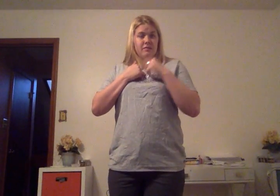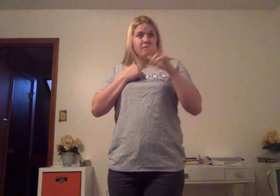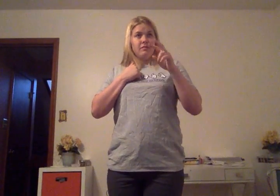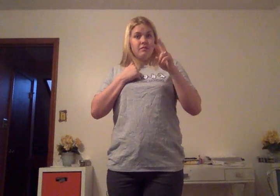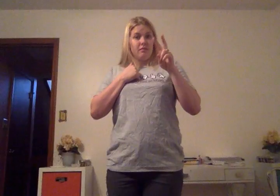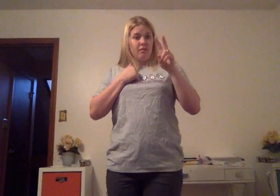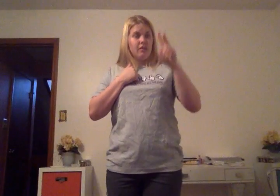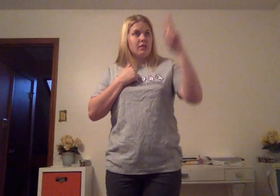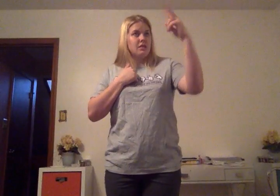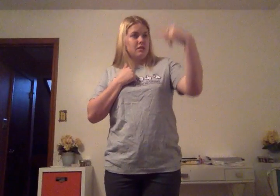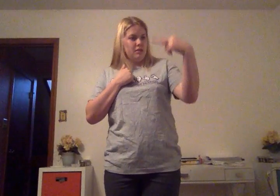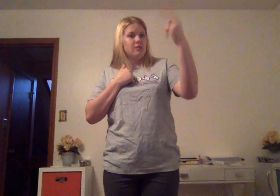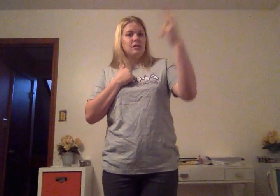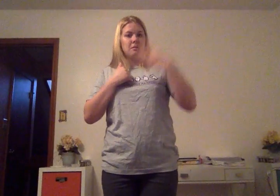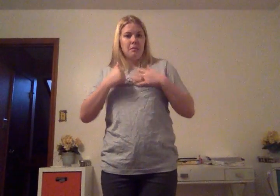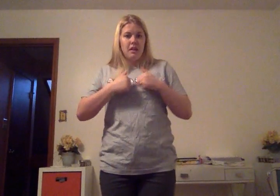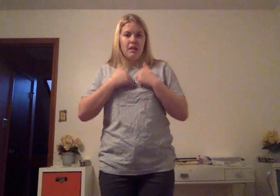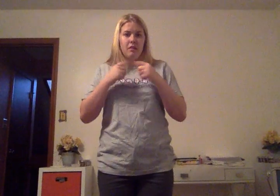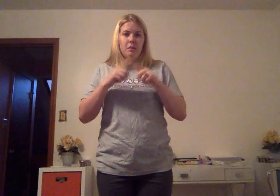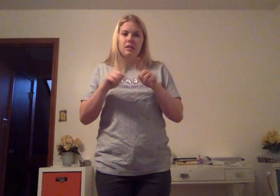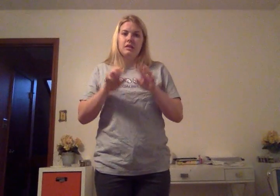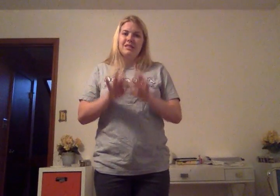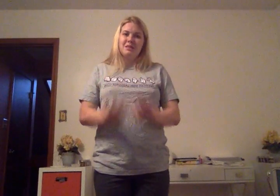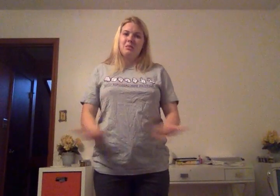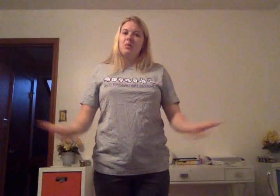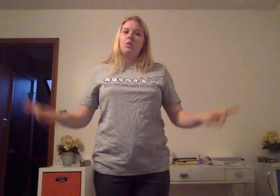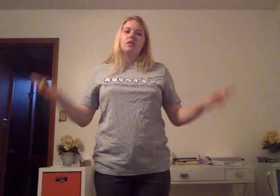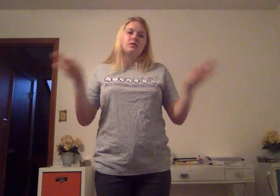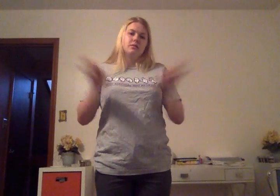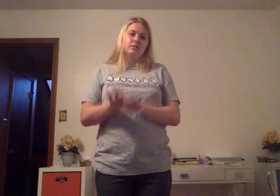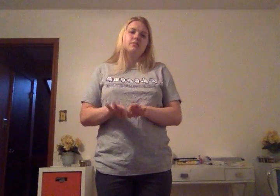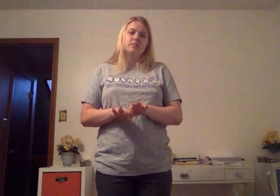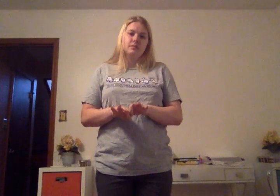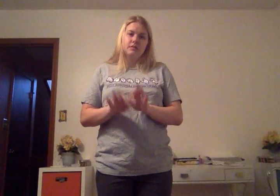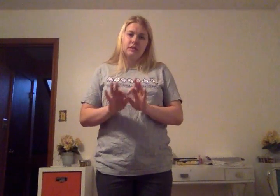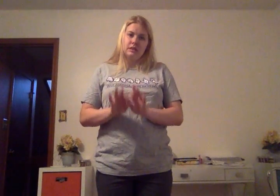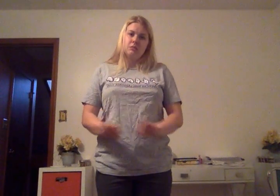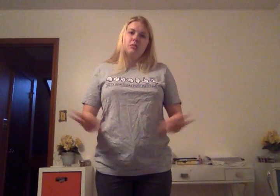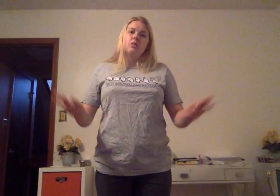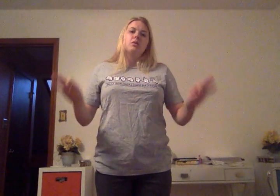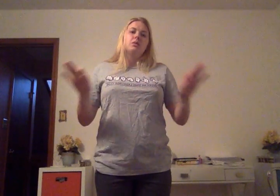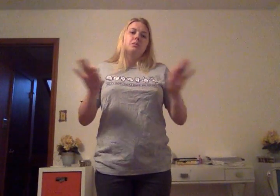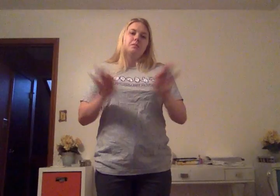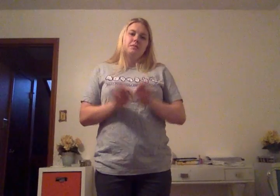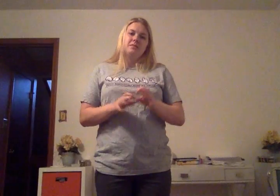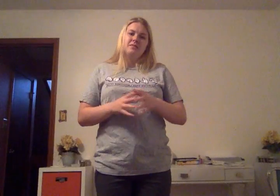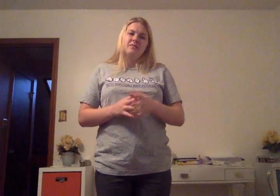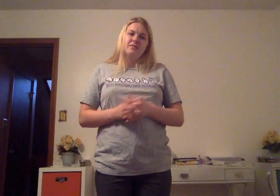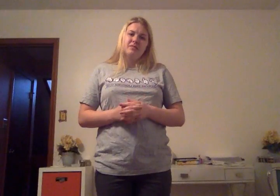but this is something that's important. This isn't something that's easy to talk